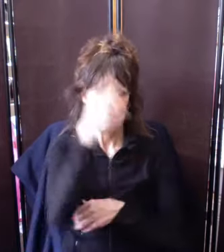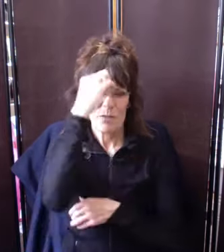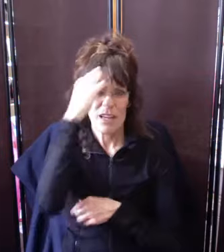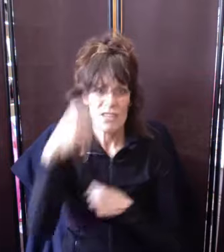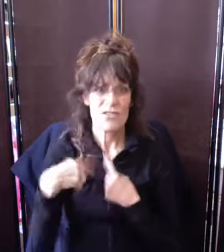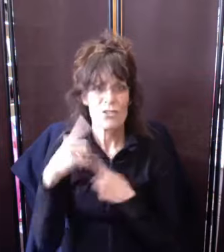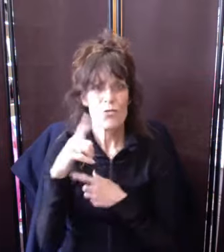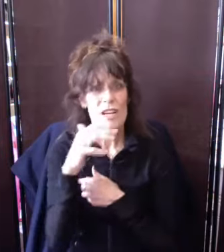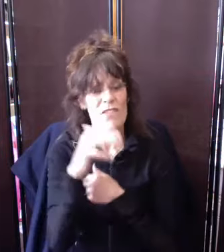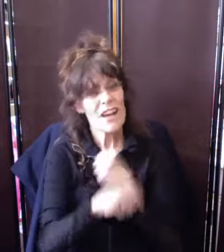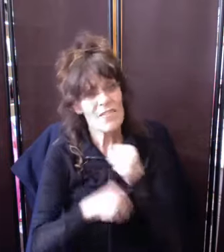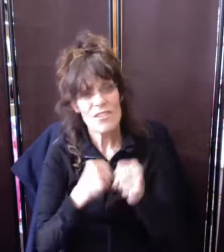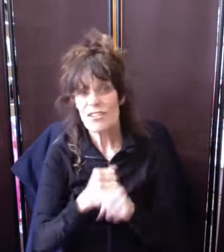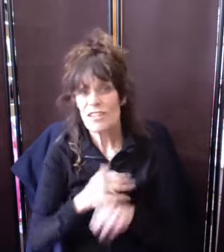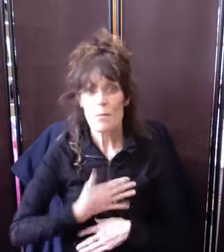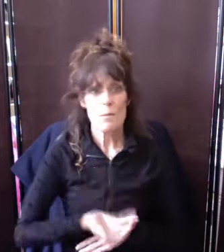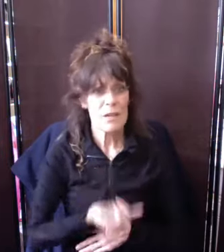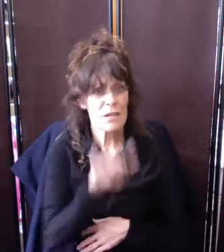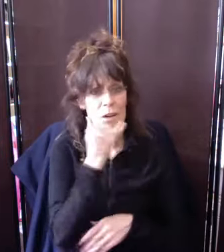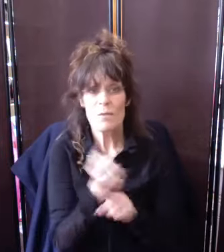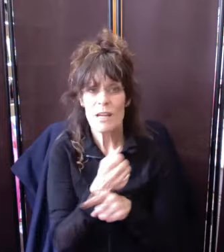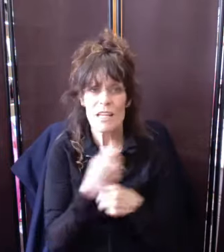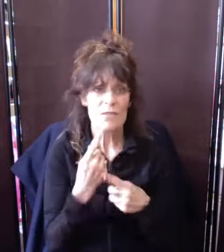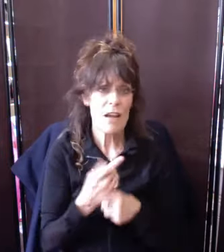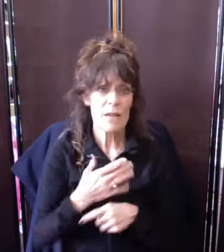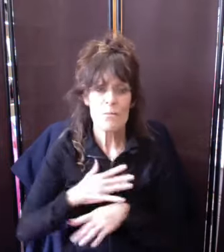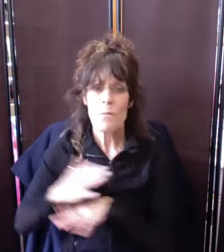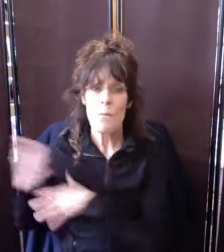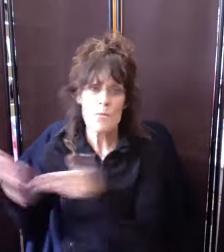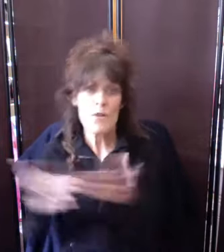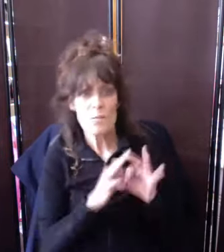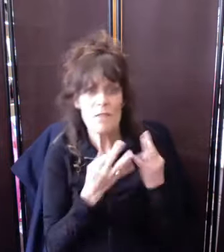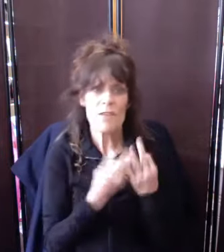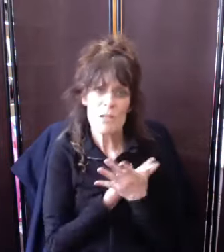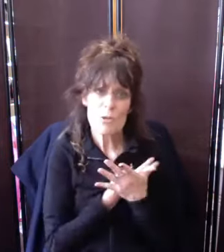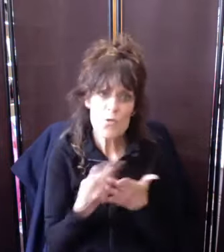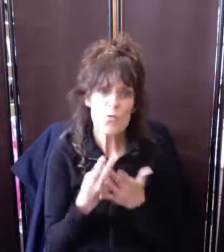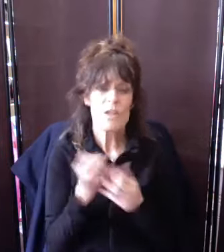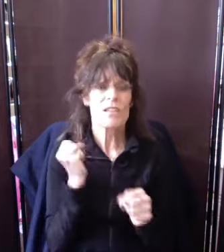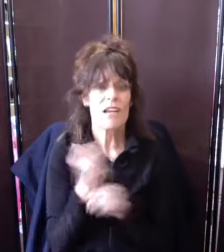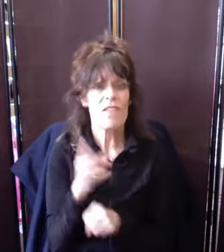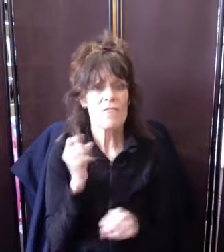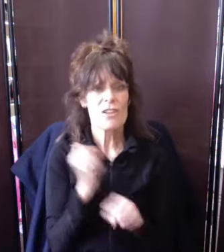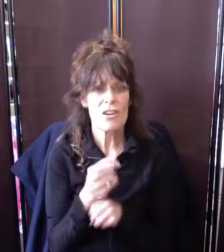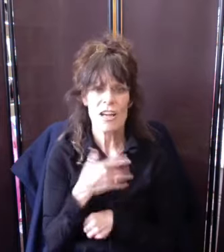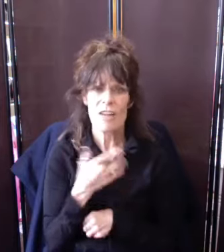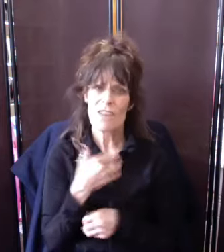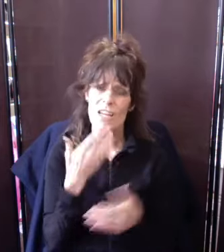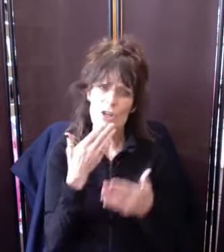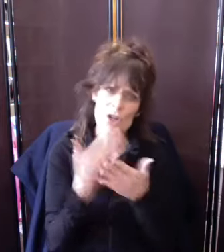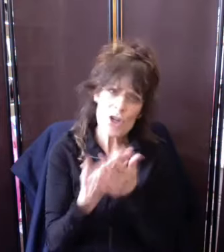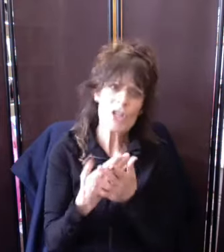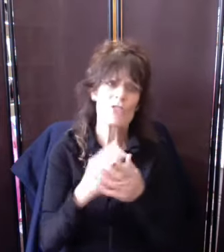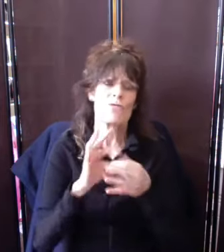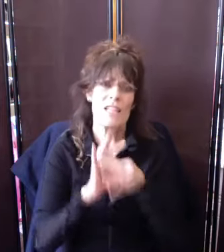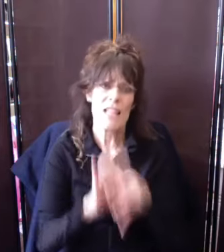And I've been taking my family there for a minimum of 2 weeks a year, right? And I've built a really good relationship with my mom. And the next thing I